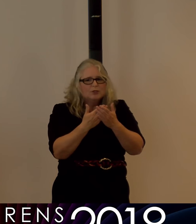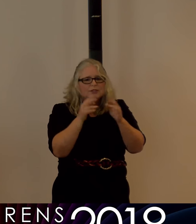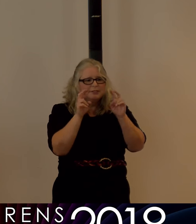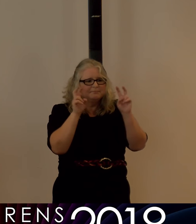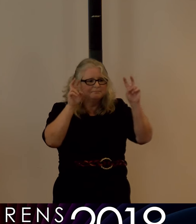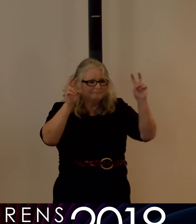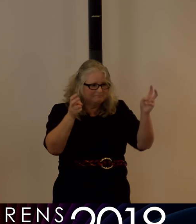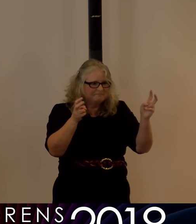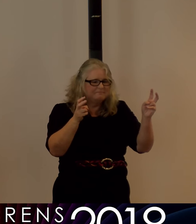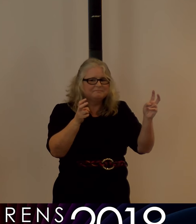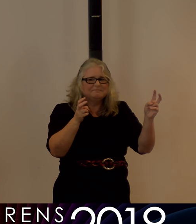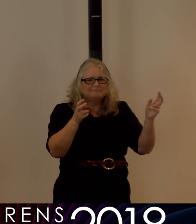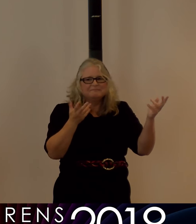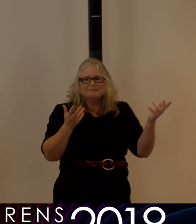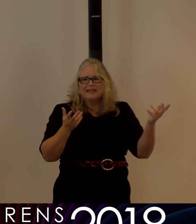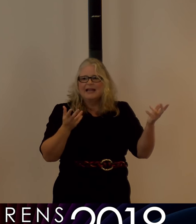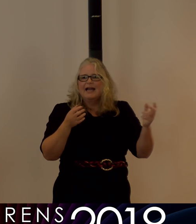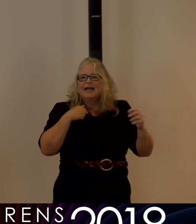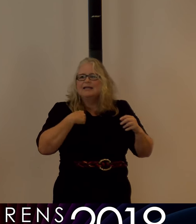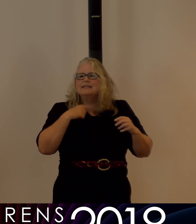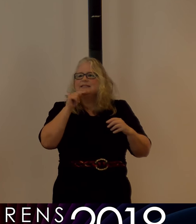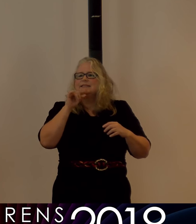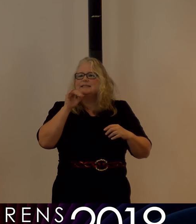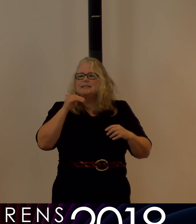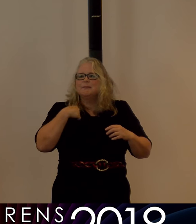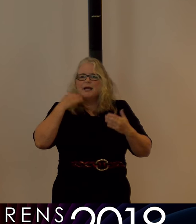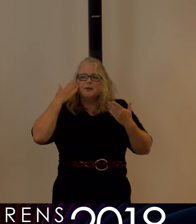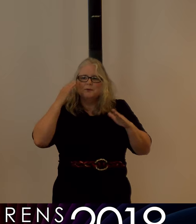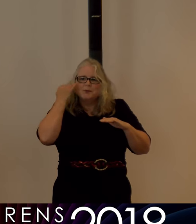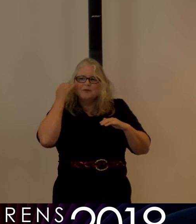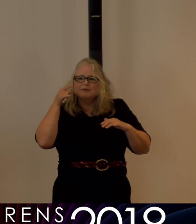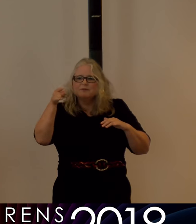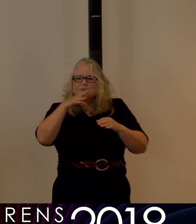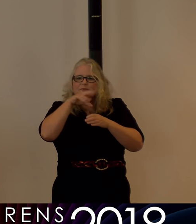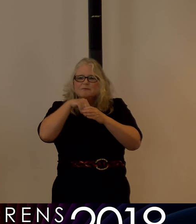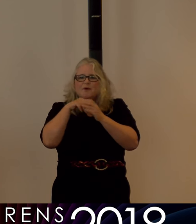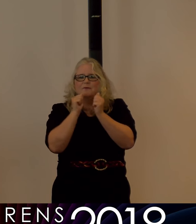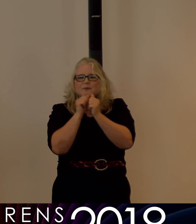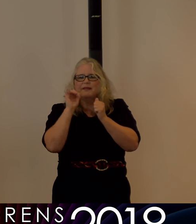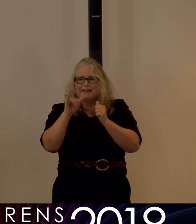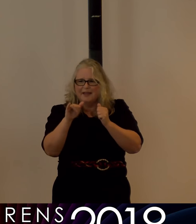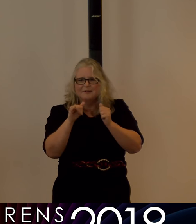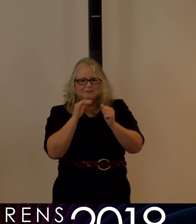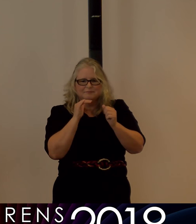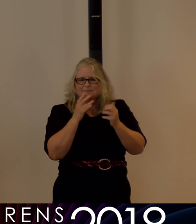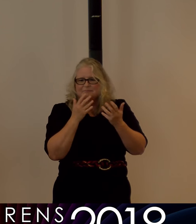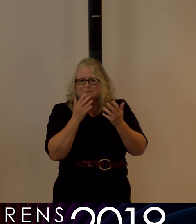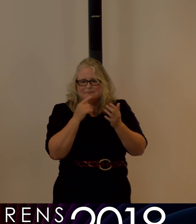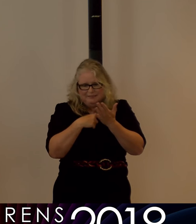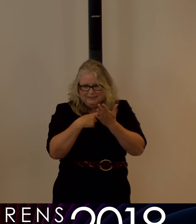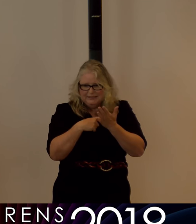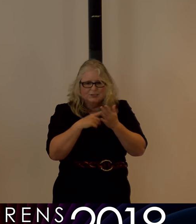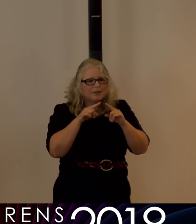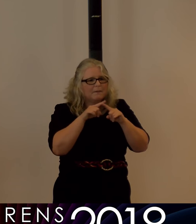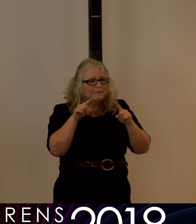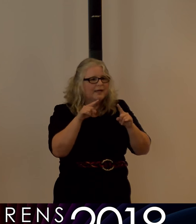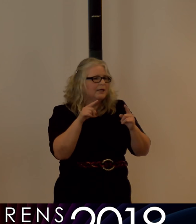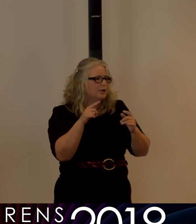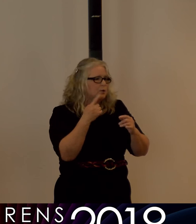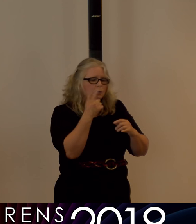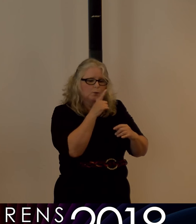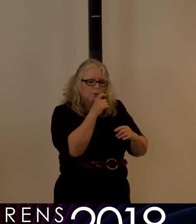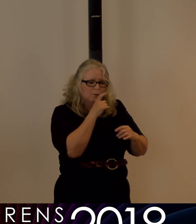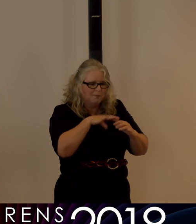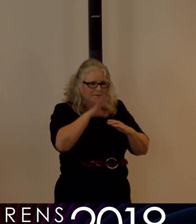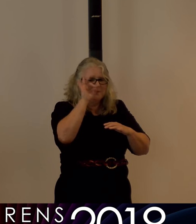in the original conversations around this, but those brilliant physicians who came up with this acronym really deserves some credit